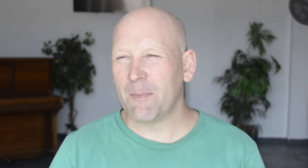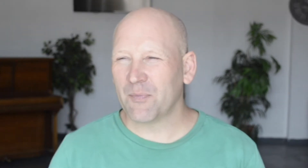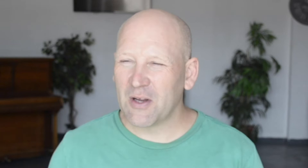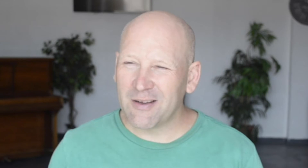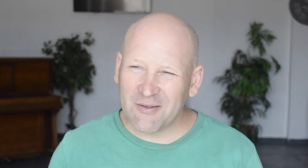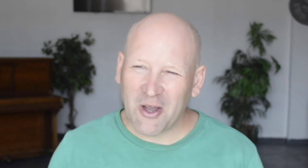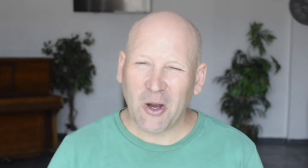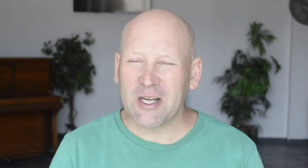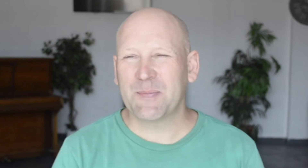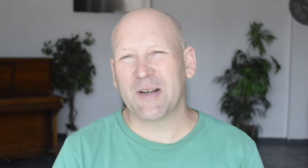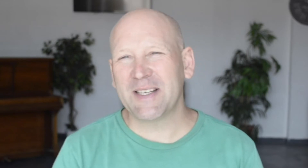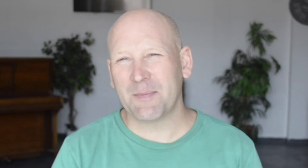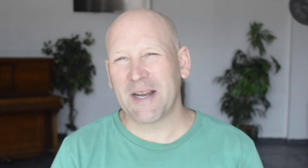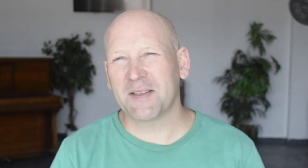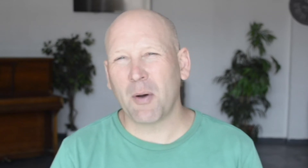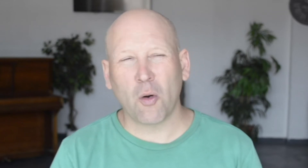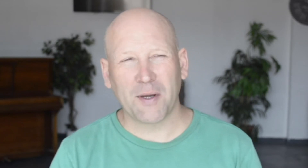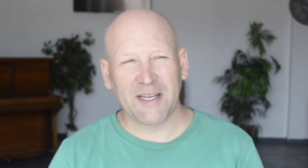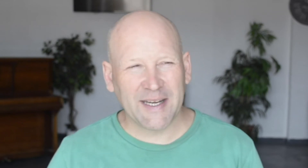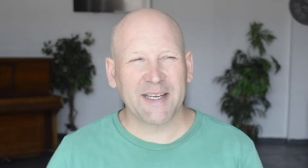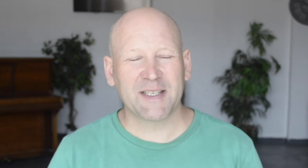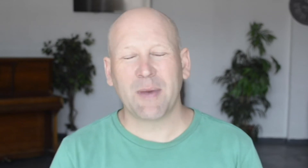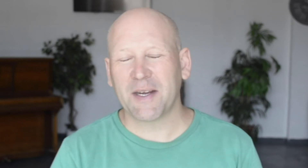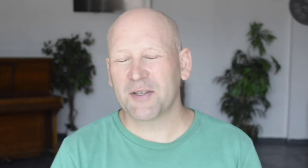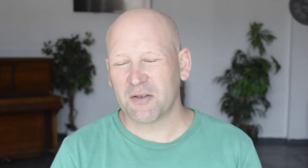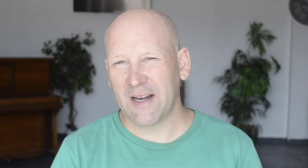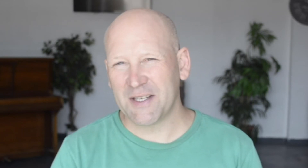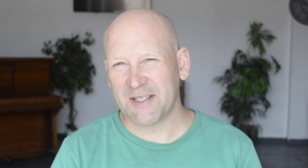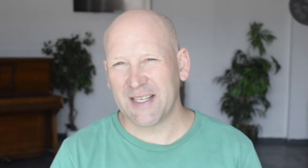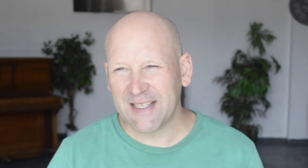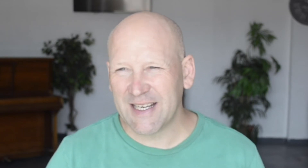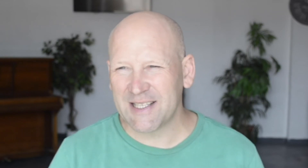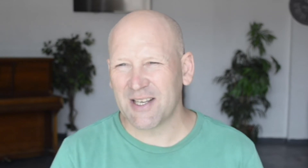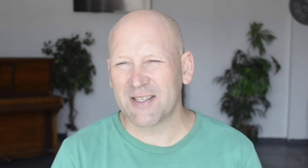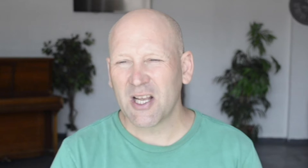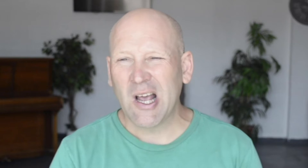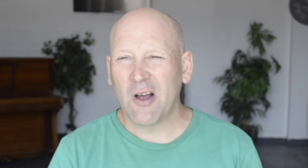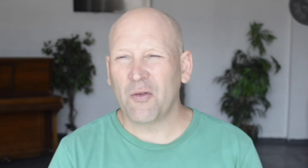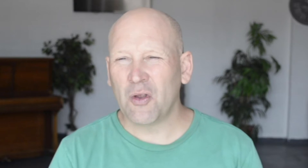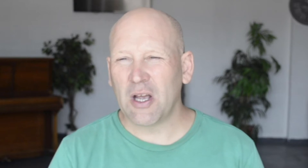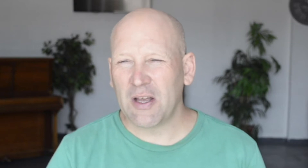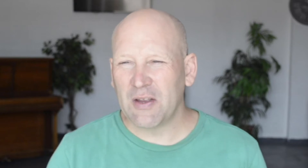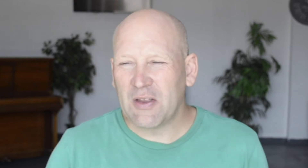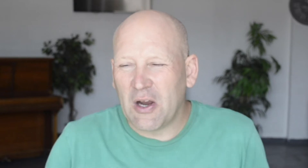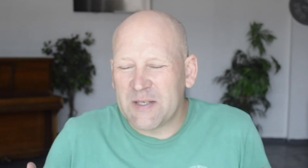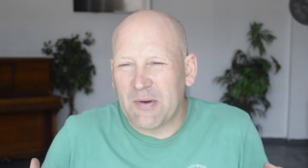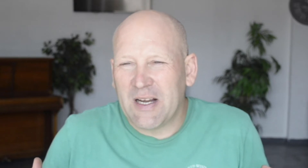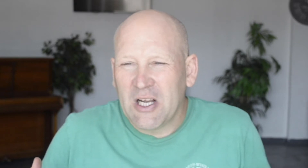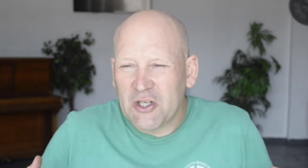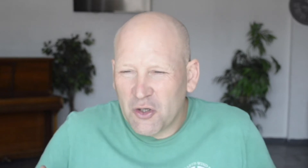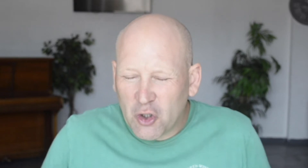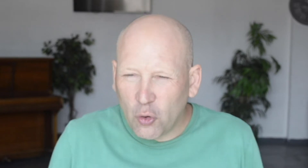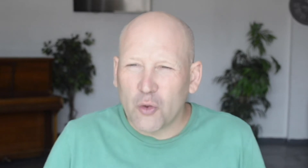know, the Holy Spirit needs to make us bold. It needs to make us courageous. It needs us... The Holy